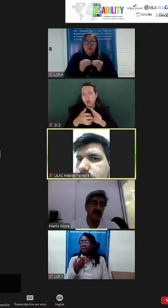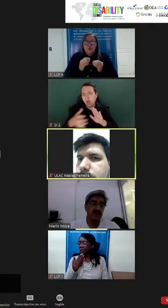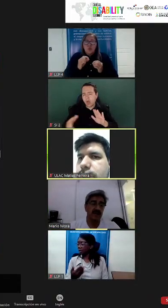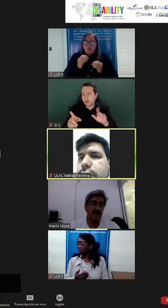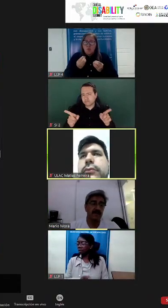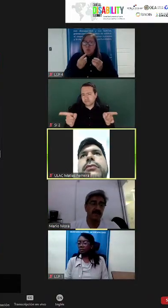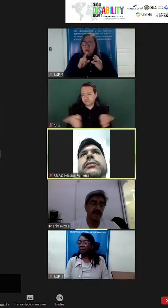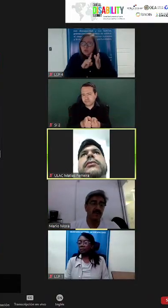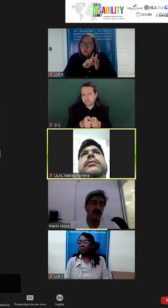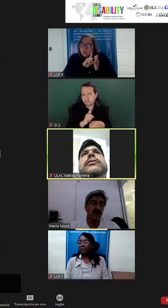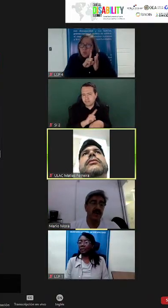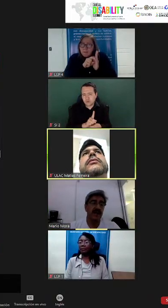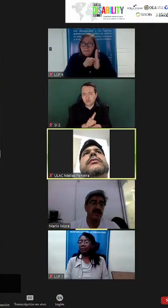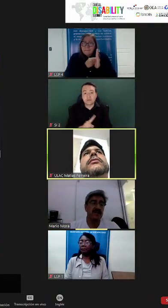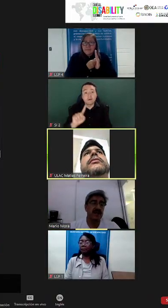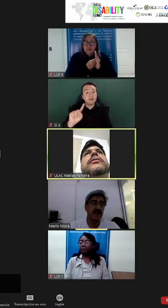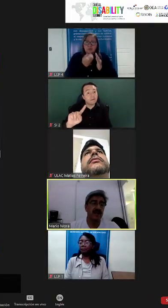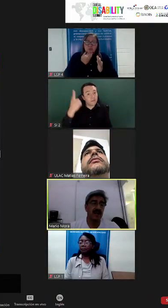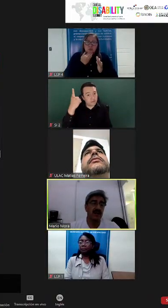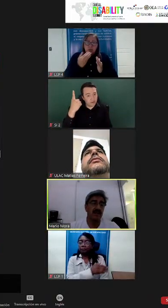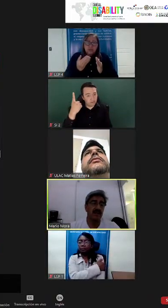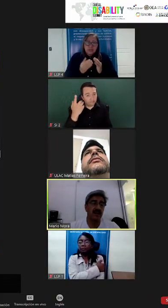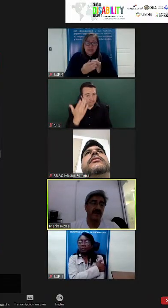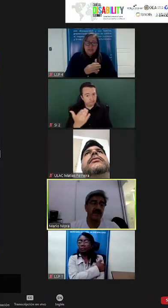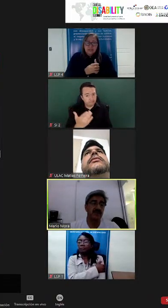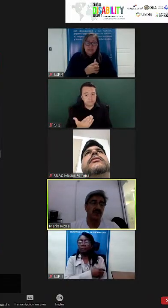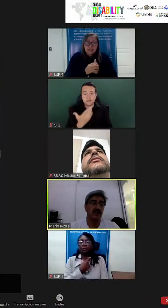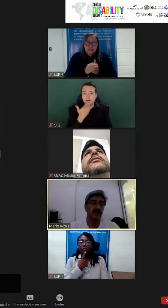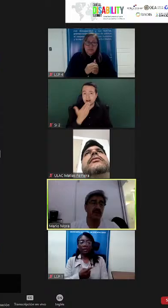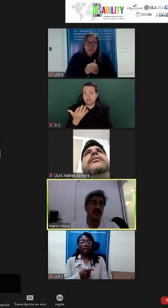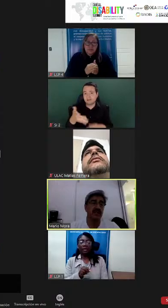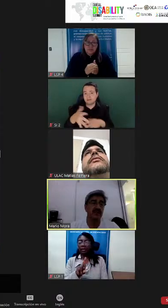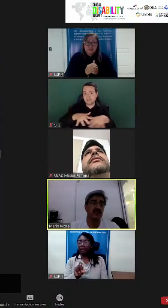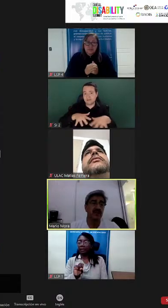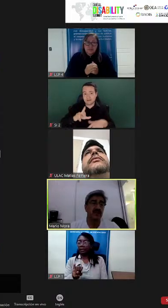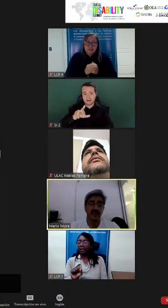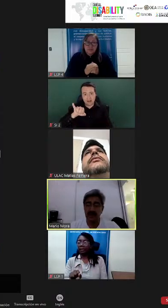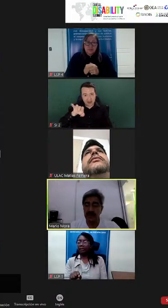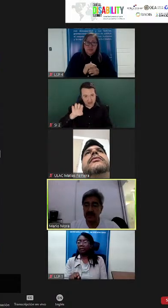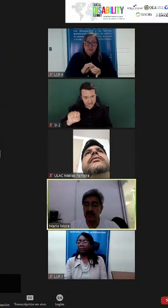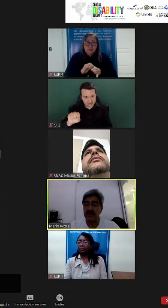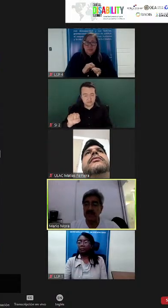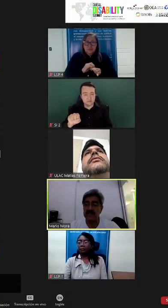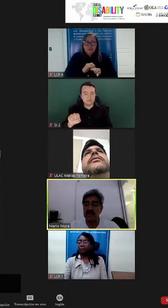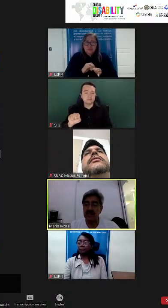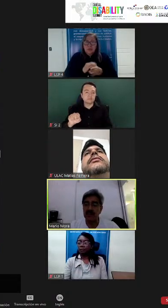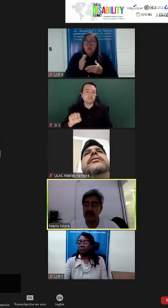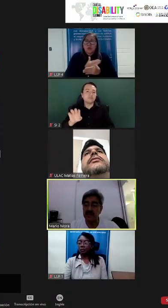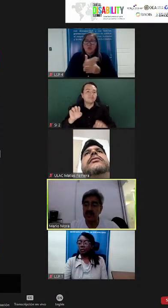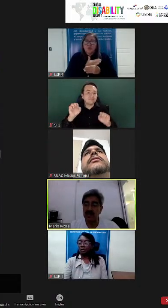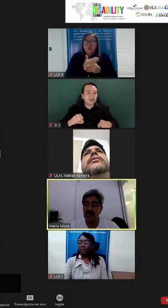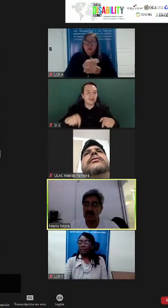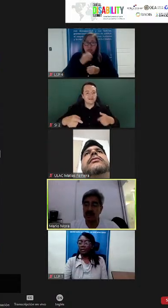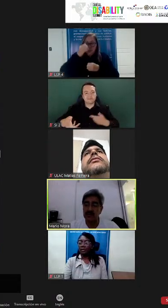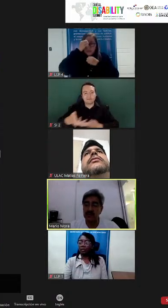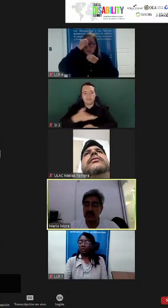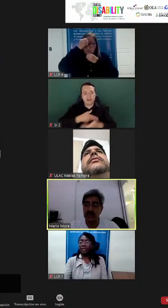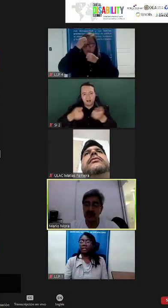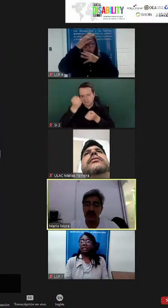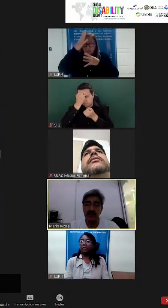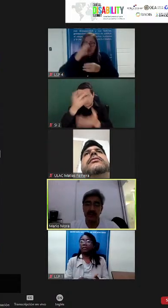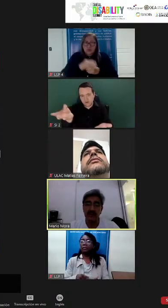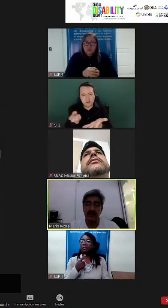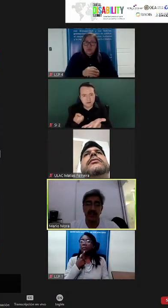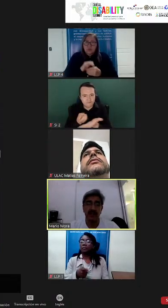couple of minutes first of all i would like to thank riyadis for allowing me us to share